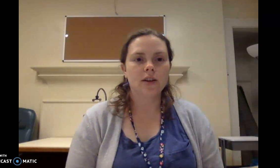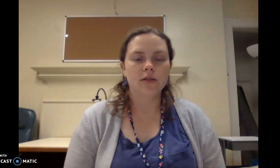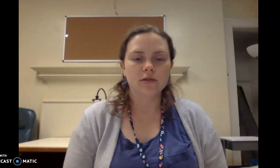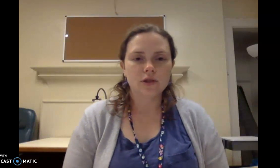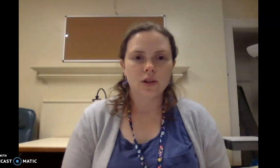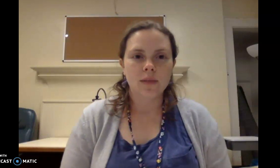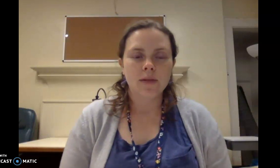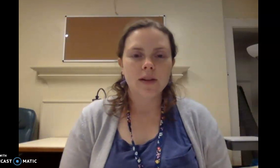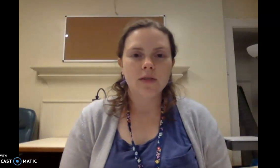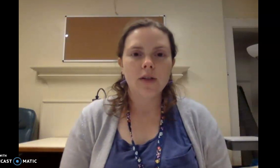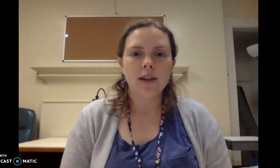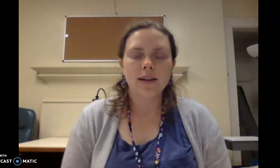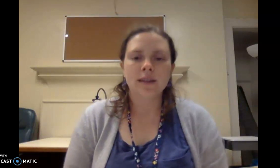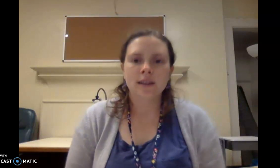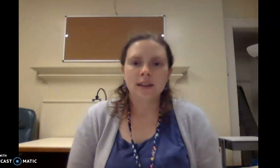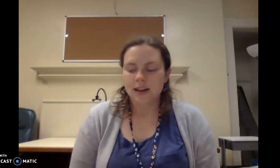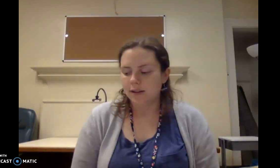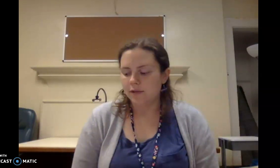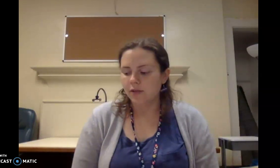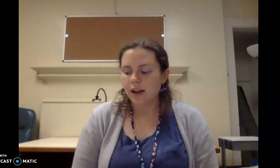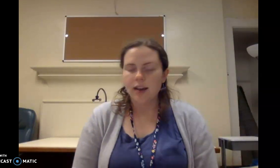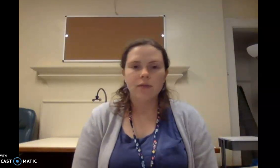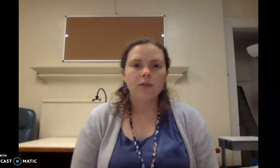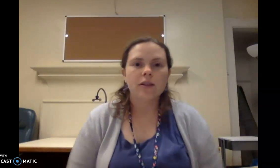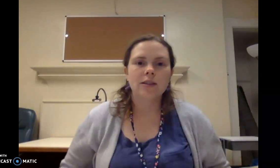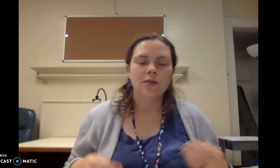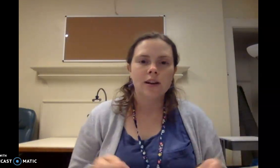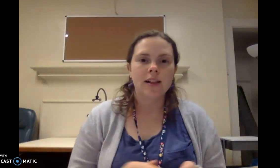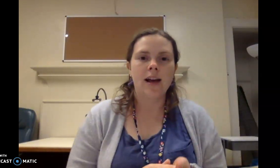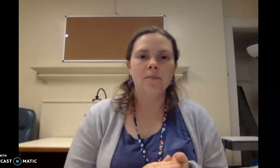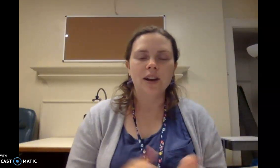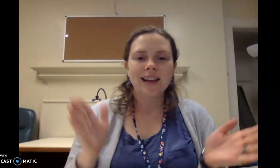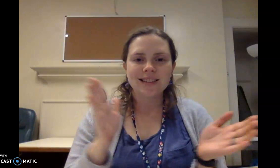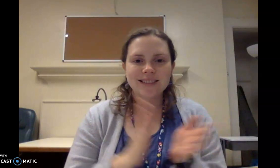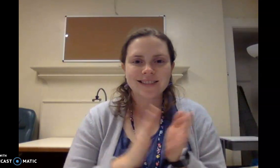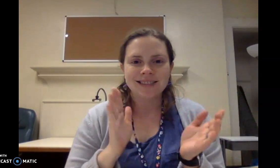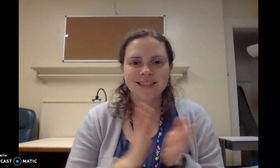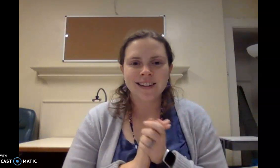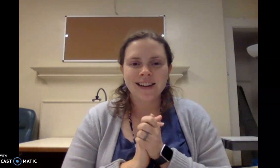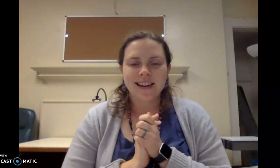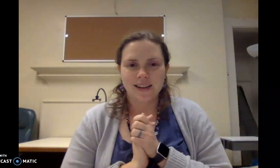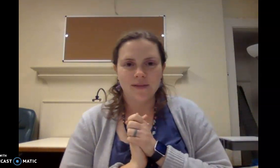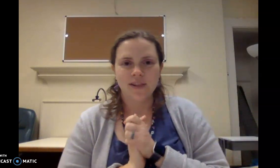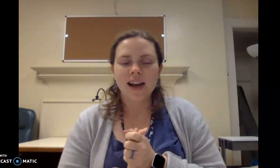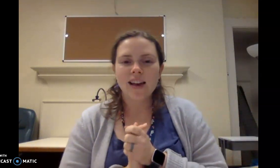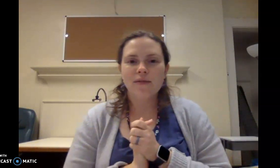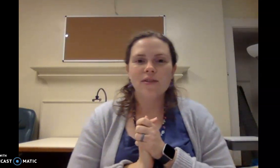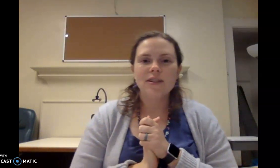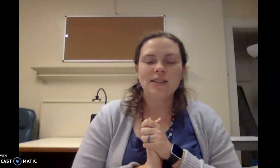So join me when you know it. If you're ready for a story, clap your hands. If you're ready for a